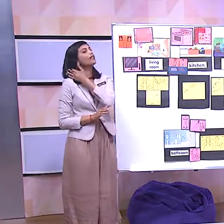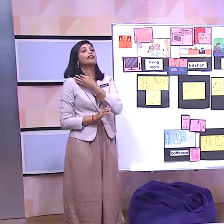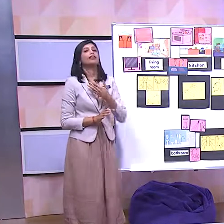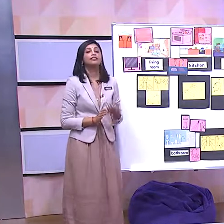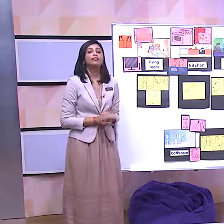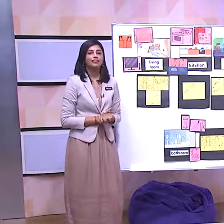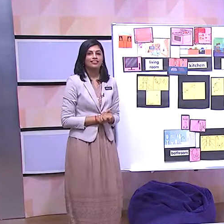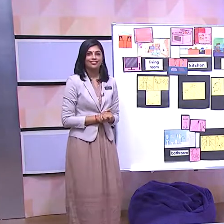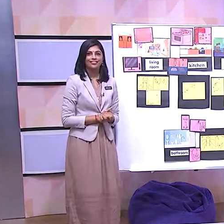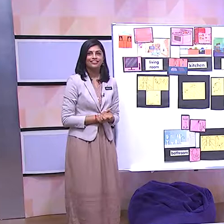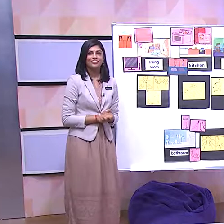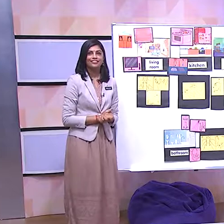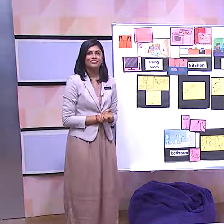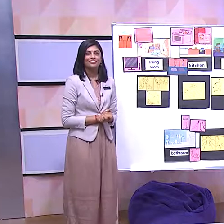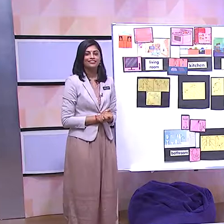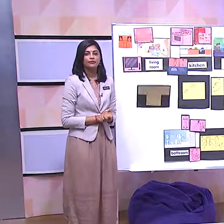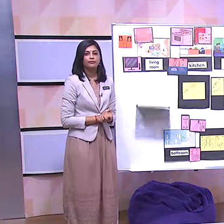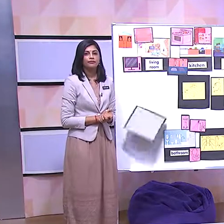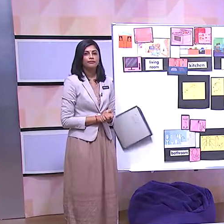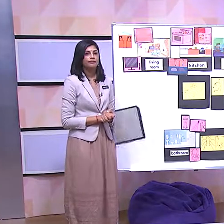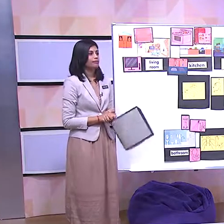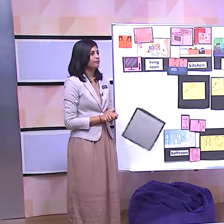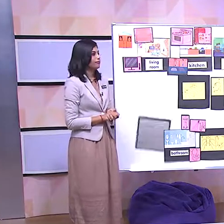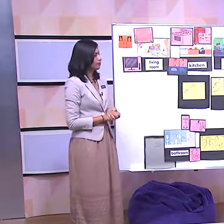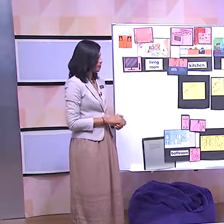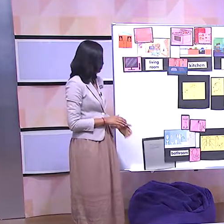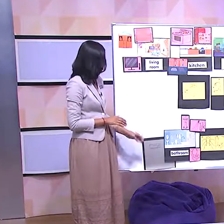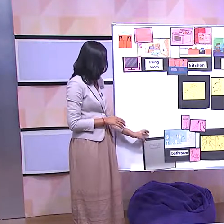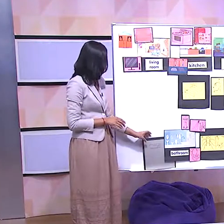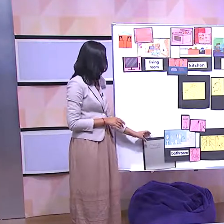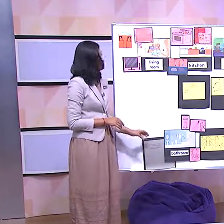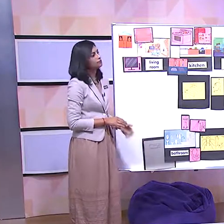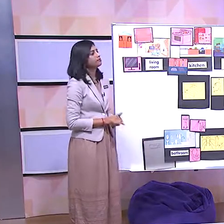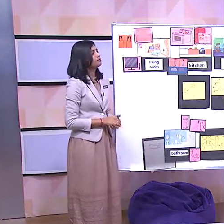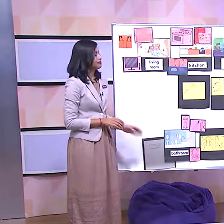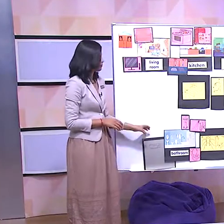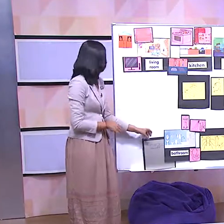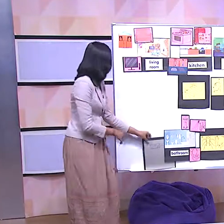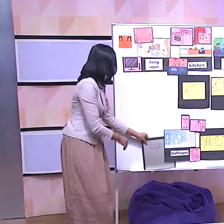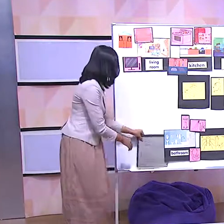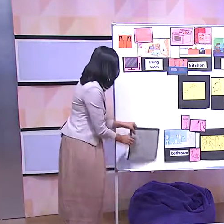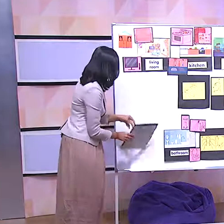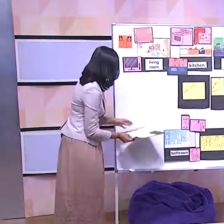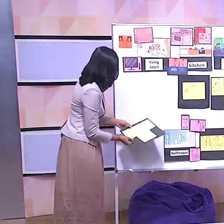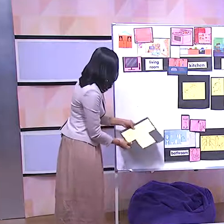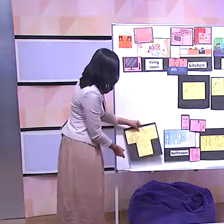say goodbye to all the kids at home, maybe you can give a few of your last words to all the kids out there.